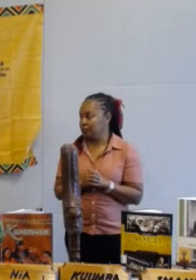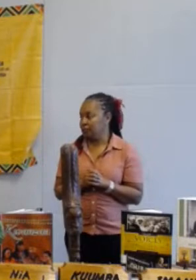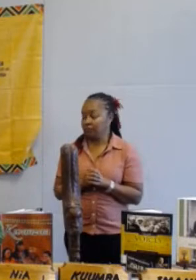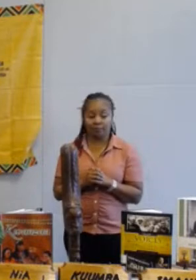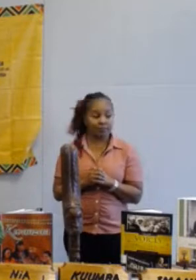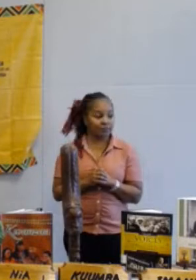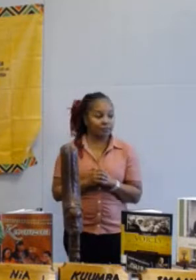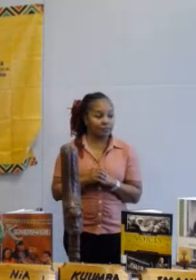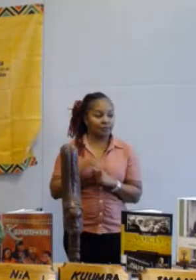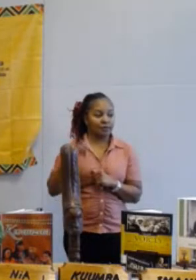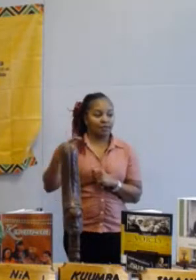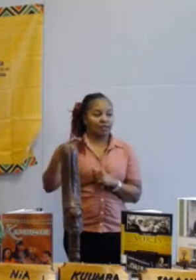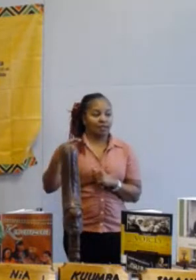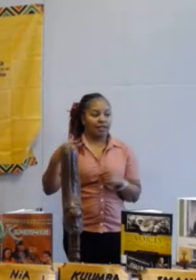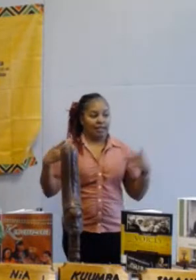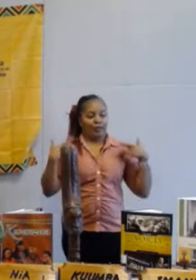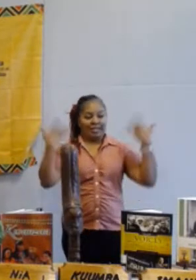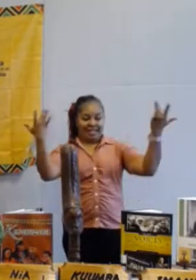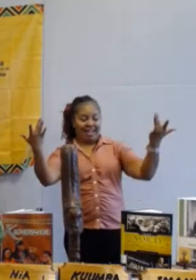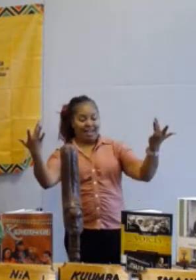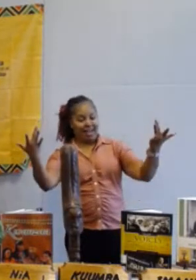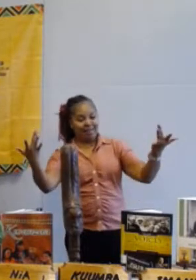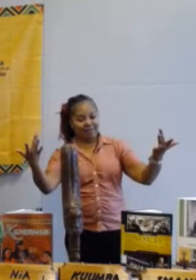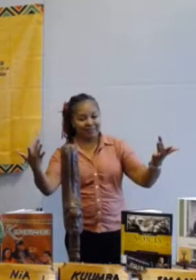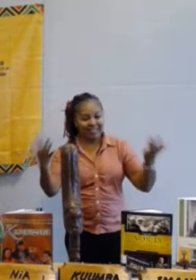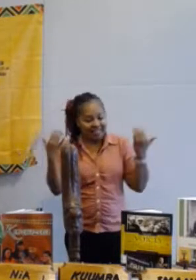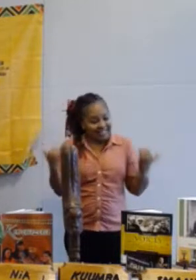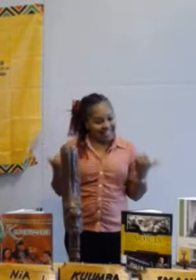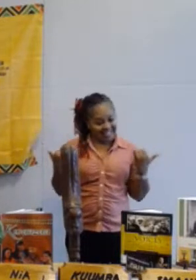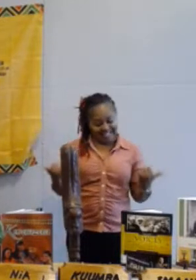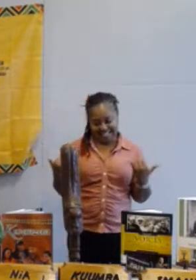Habari Ghani. Today.